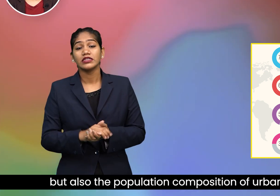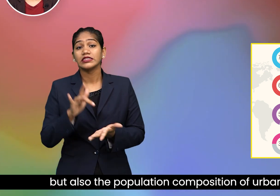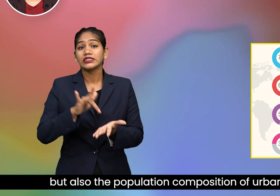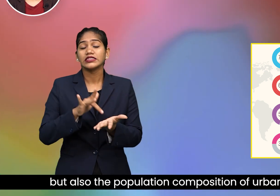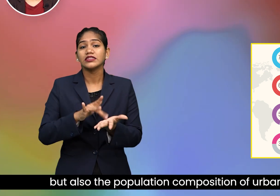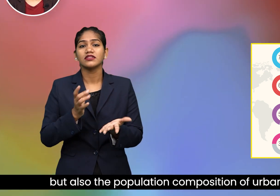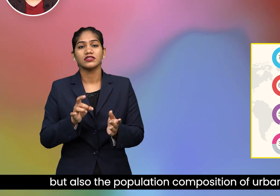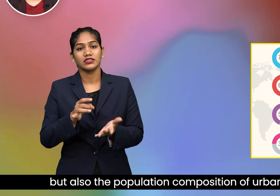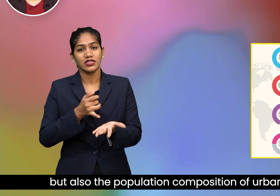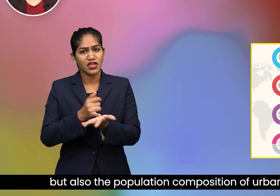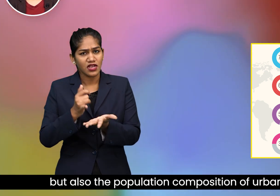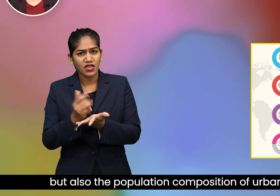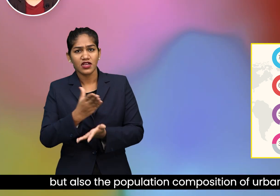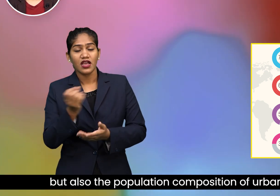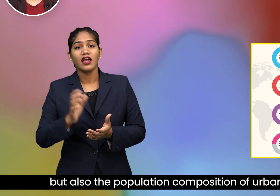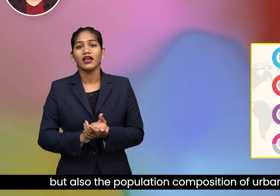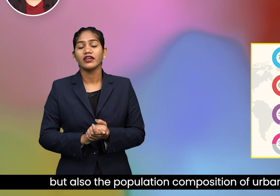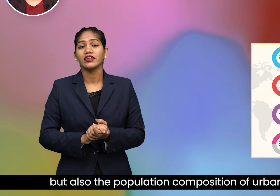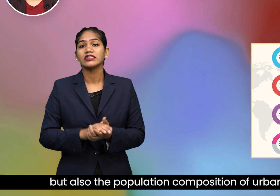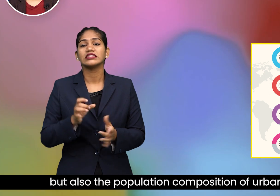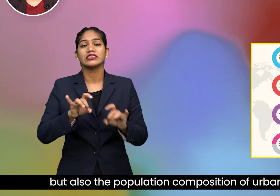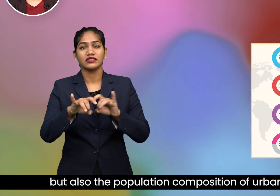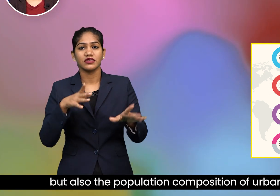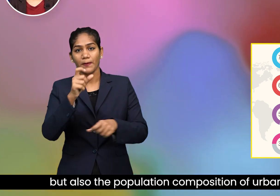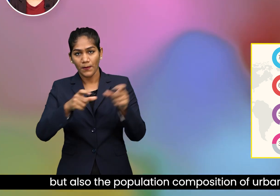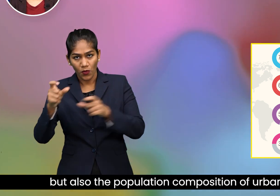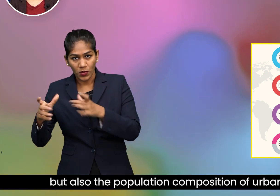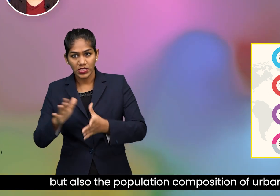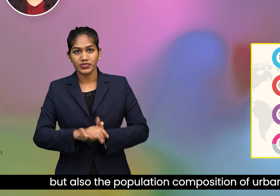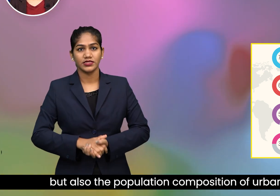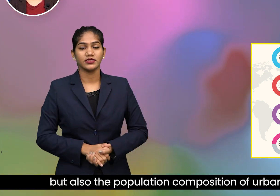urban and rural populations.